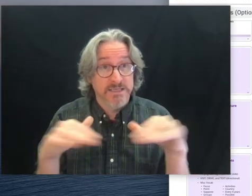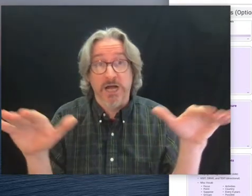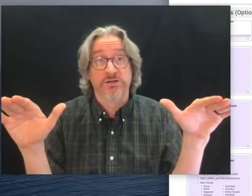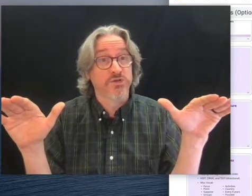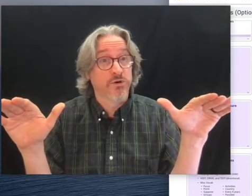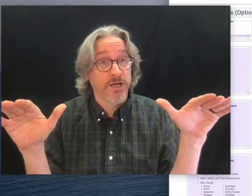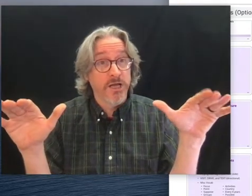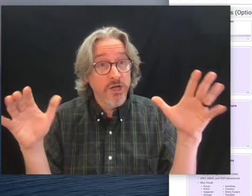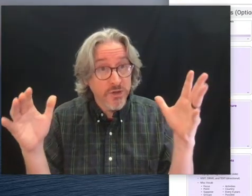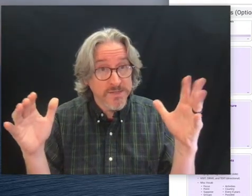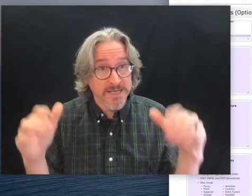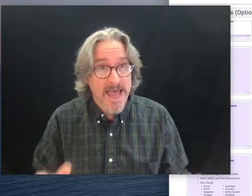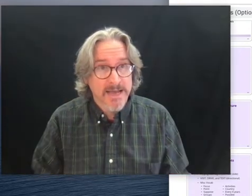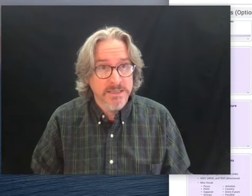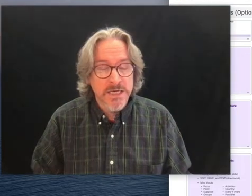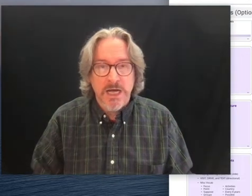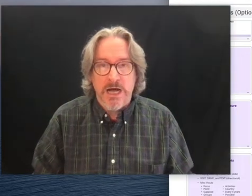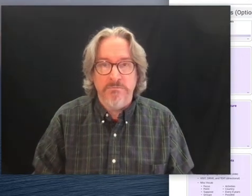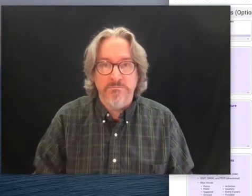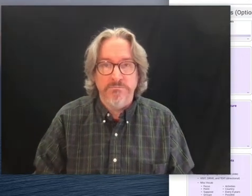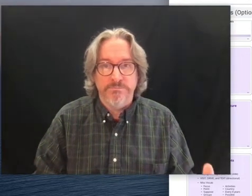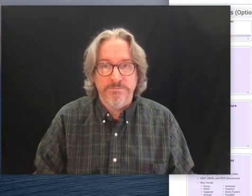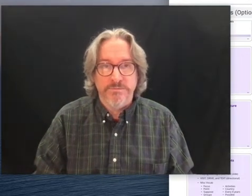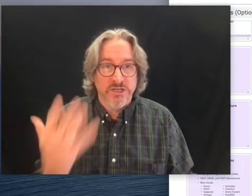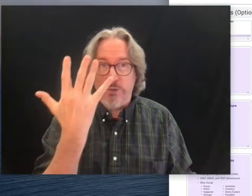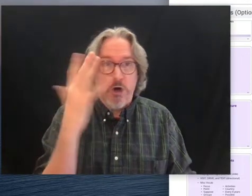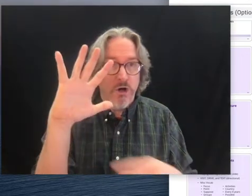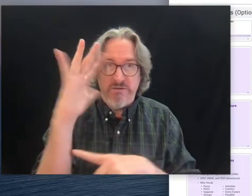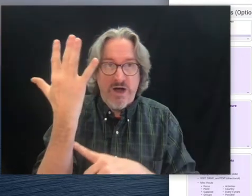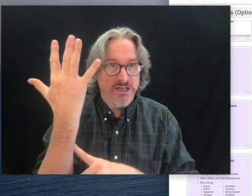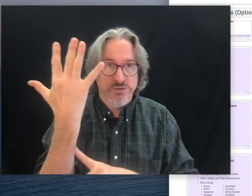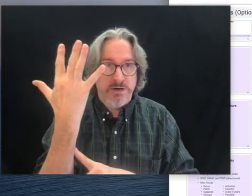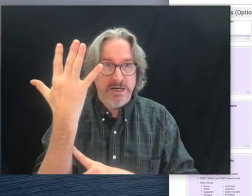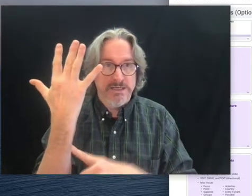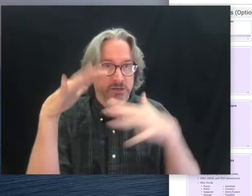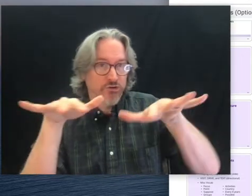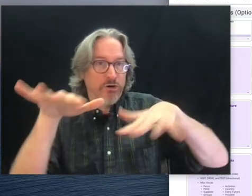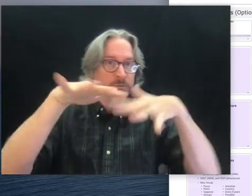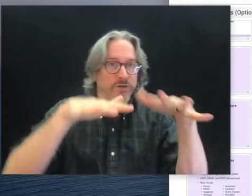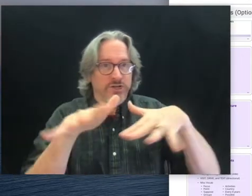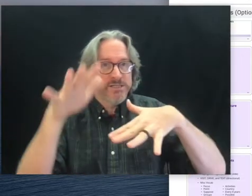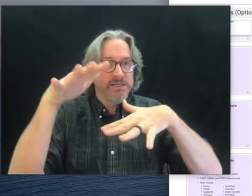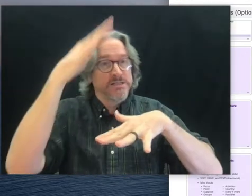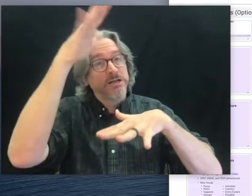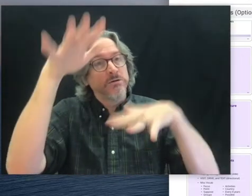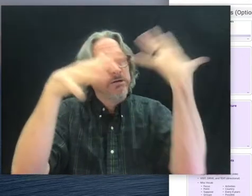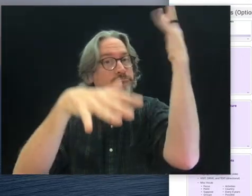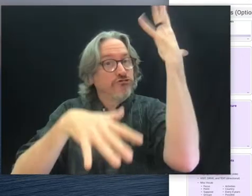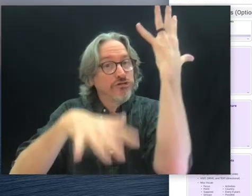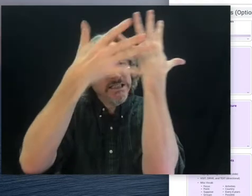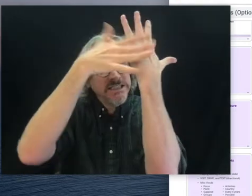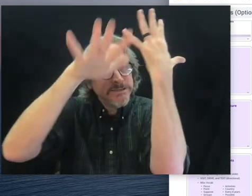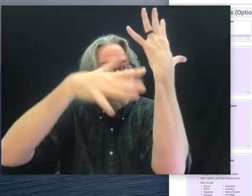tell an entire story using that. So if I just wanted to tell a story with just this,